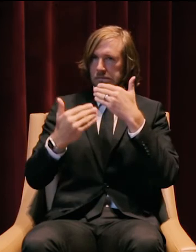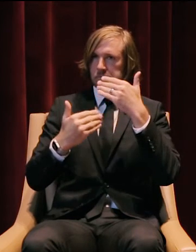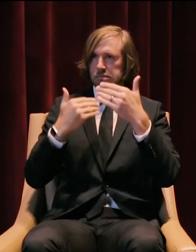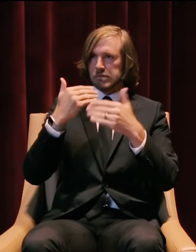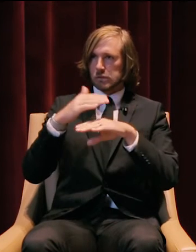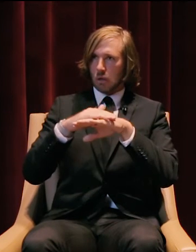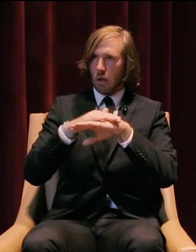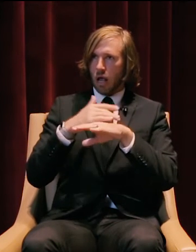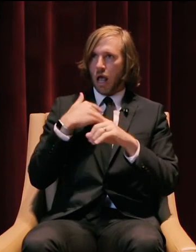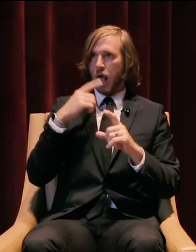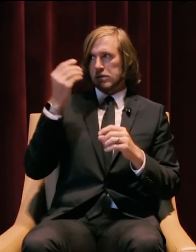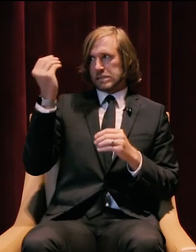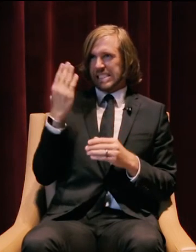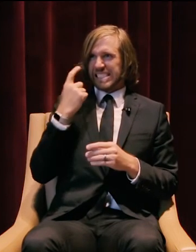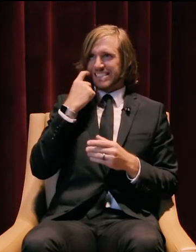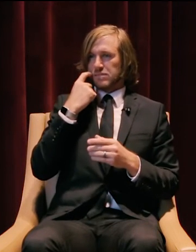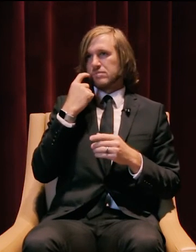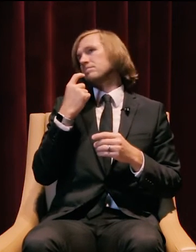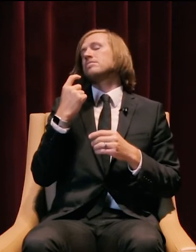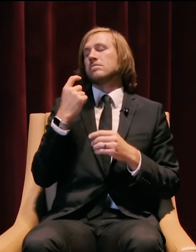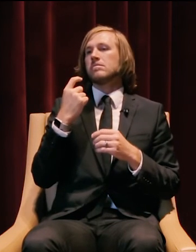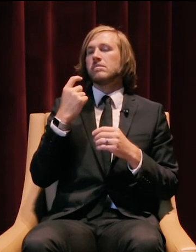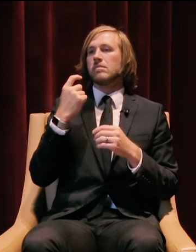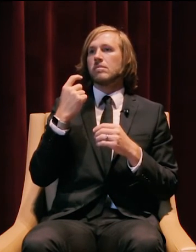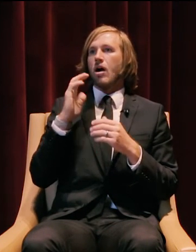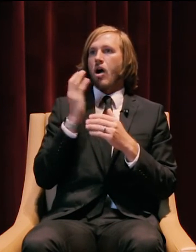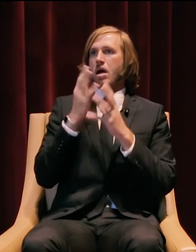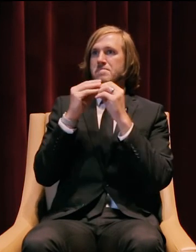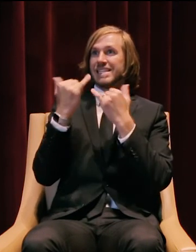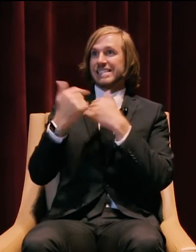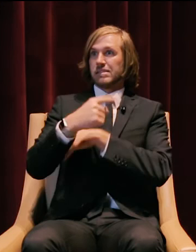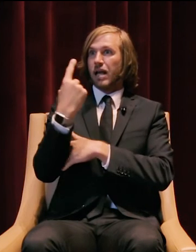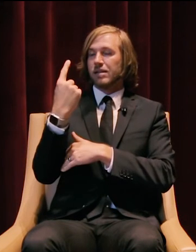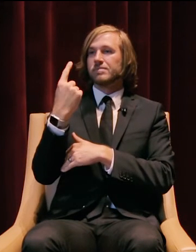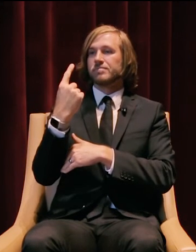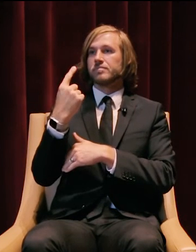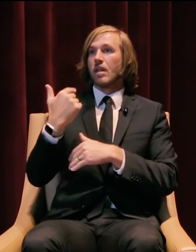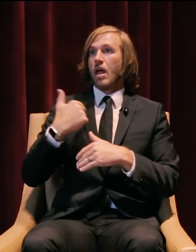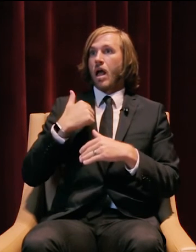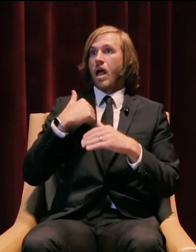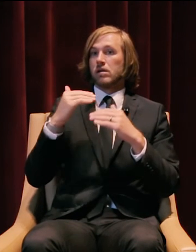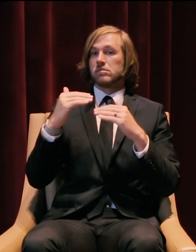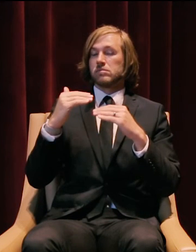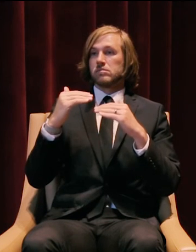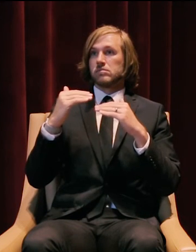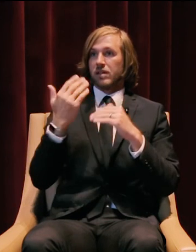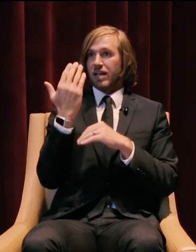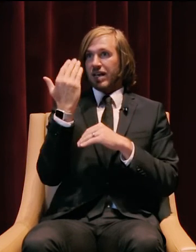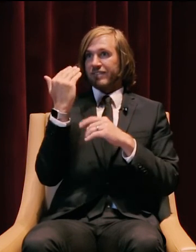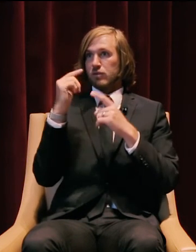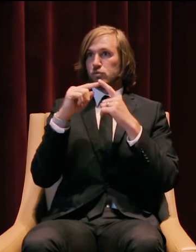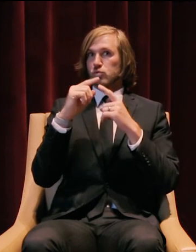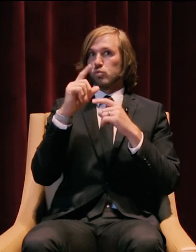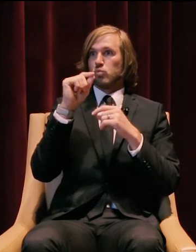now I just got a report coming into our meeting today that I jumped from 15 to